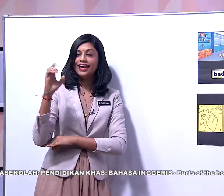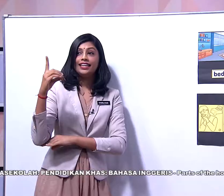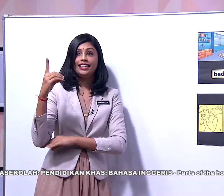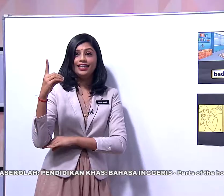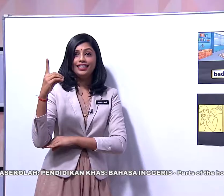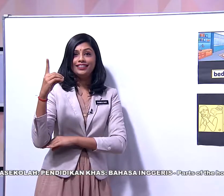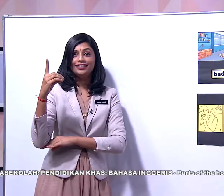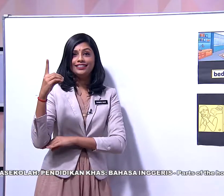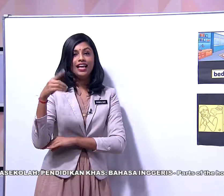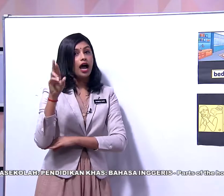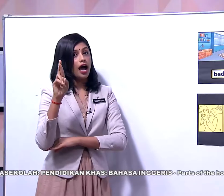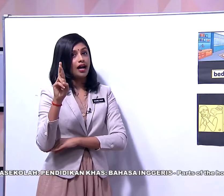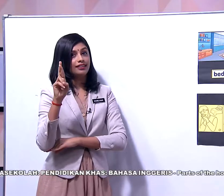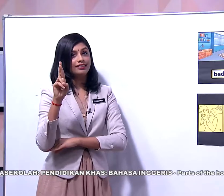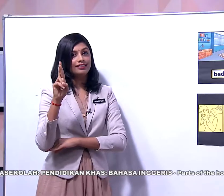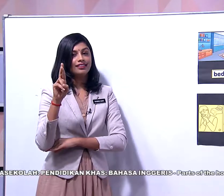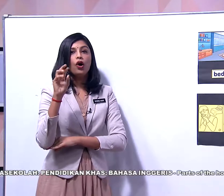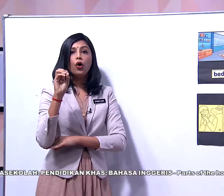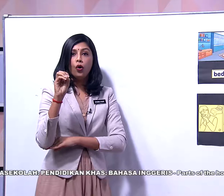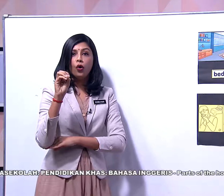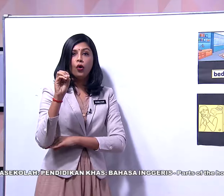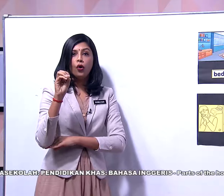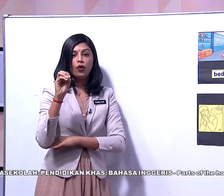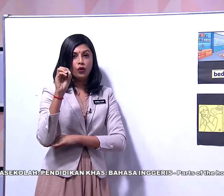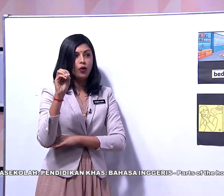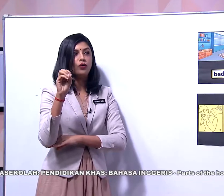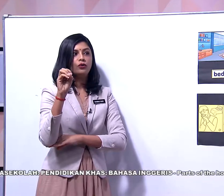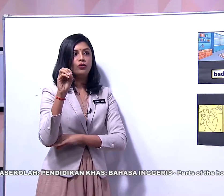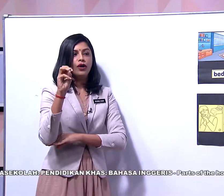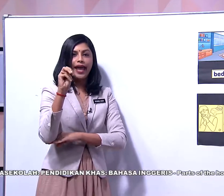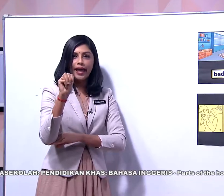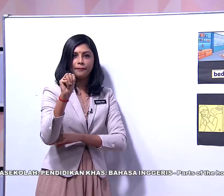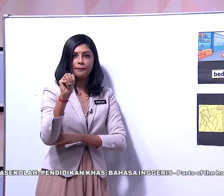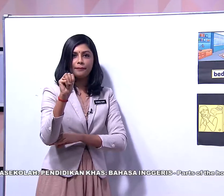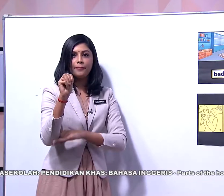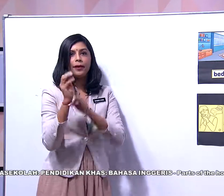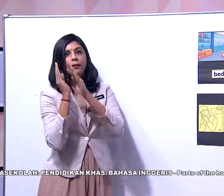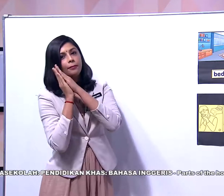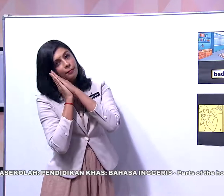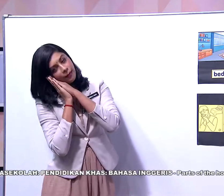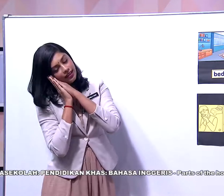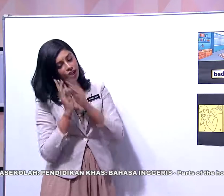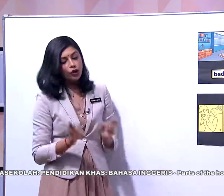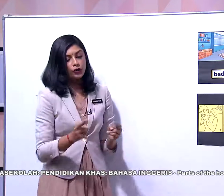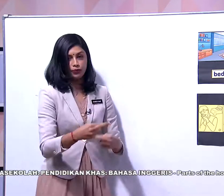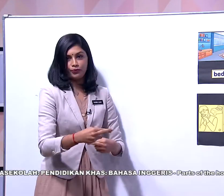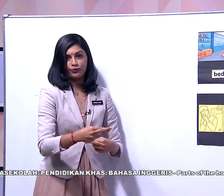D. D. R. R. O. O. O. O. M. M. Bed, room.